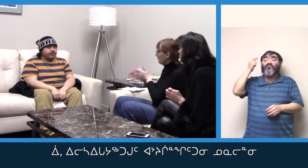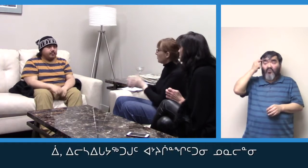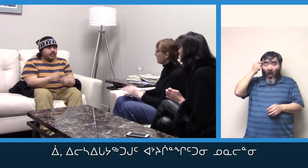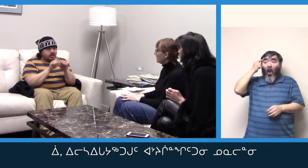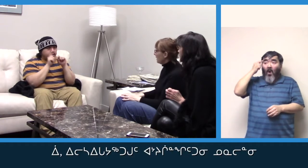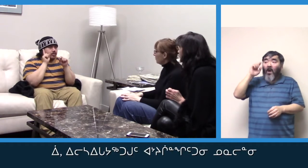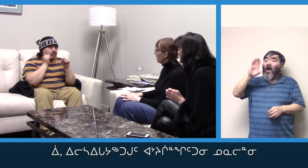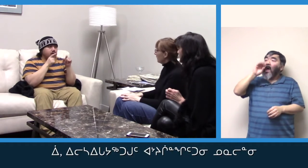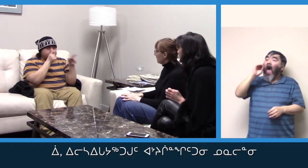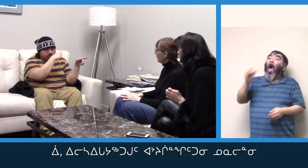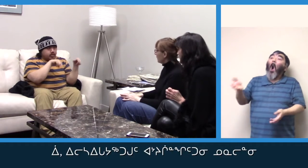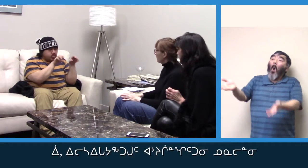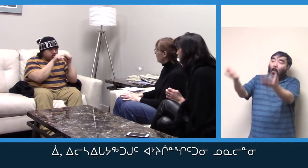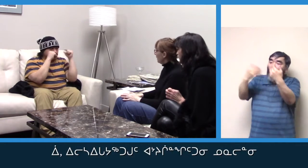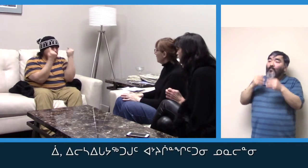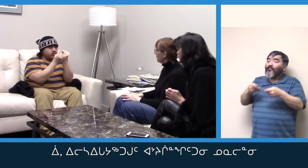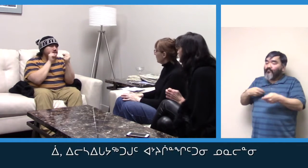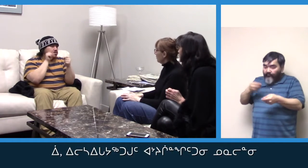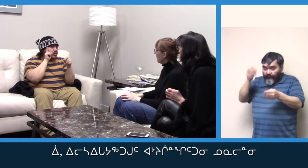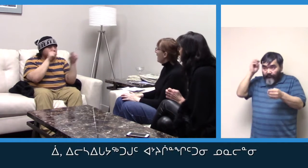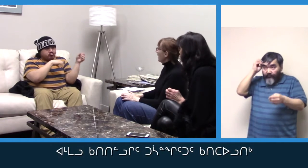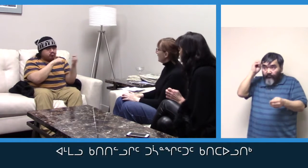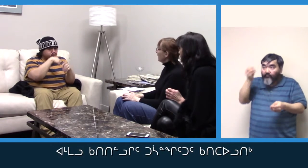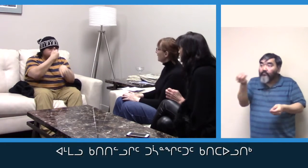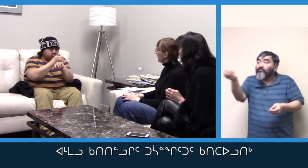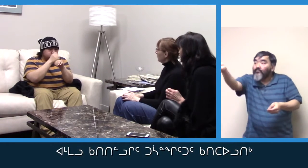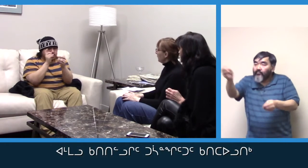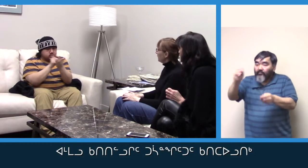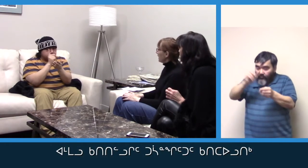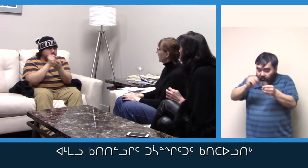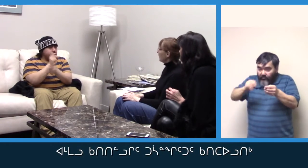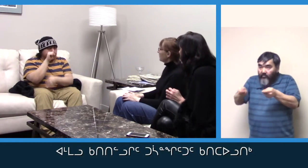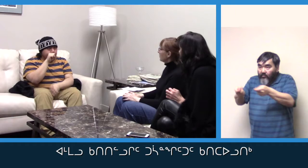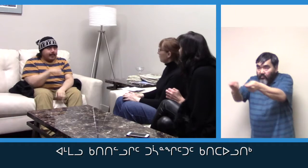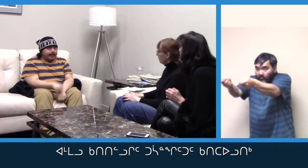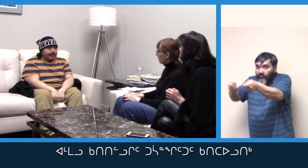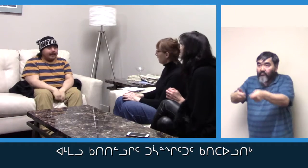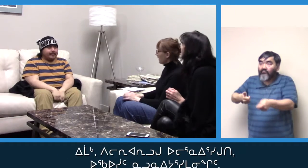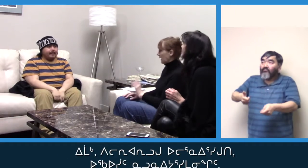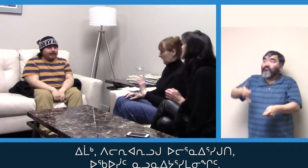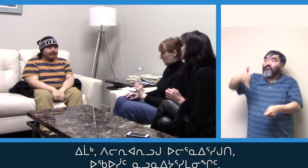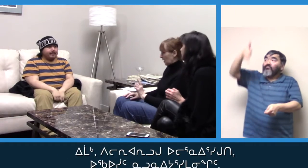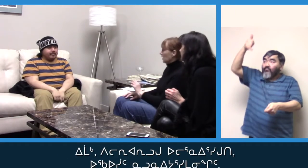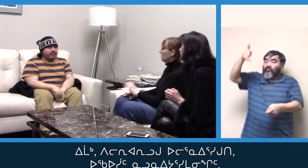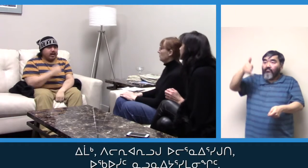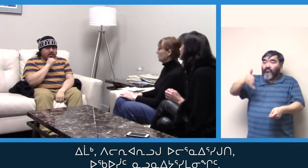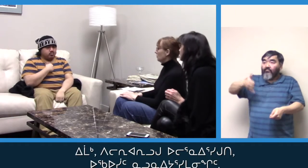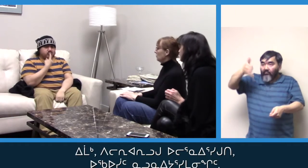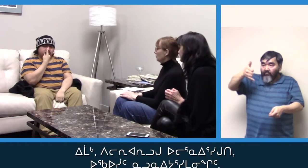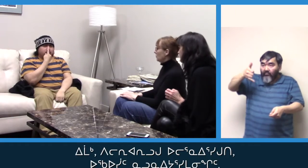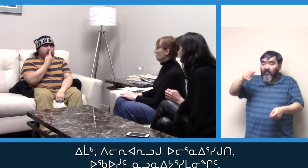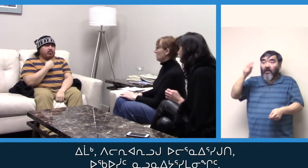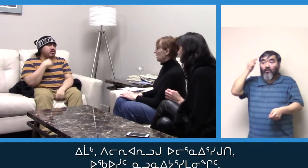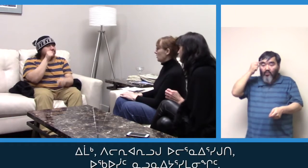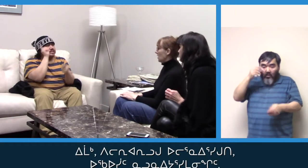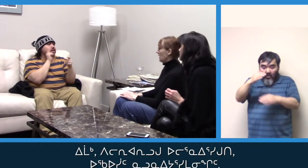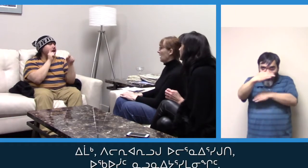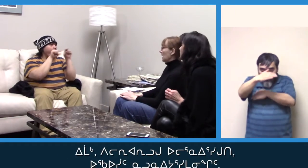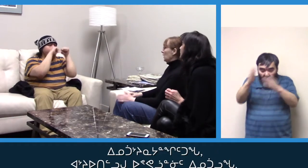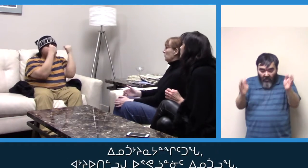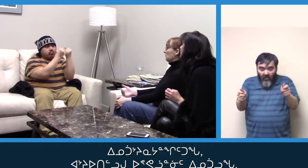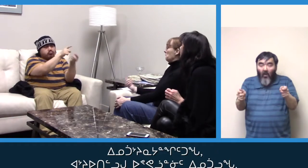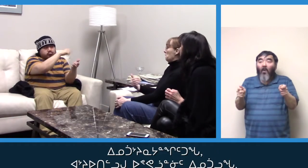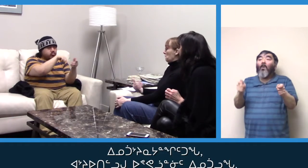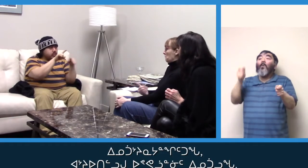So yeah, I'm interested in teaching in different communities, sure. And to get the deaf people together as a group, that is, to do the